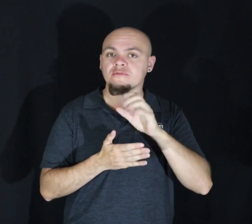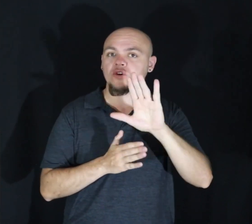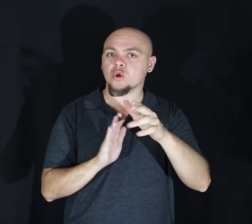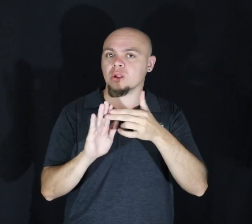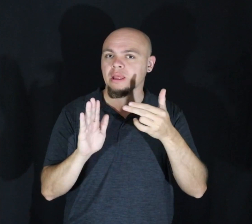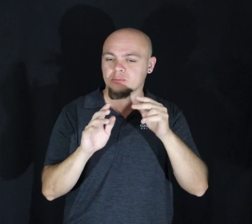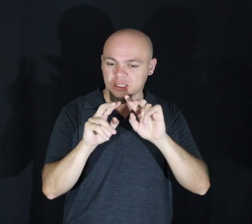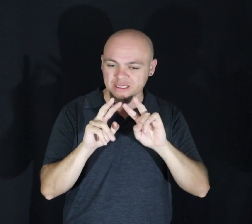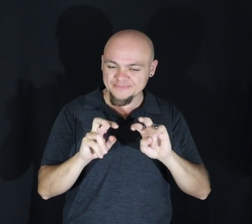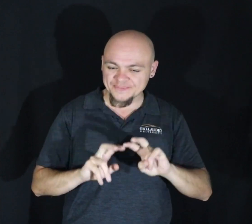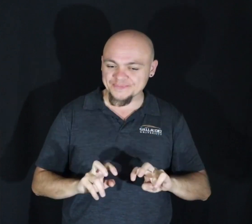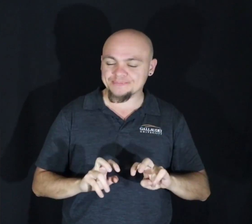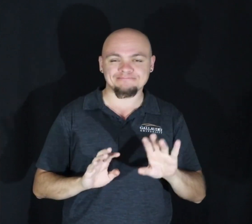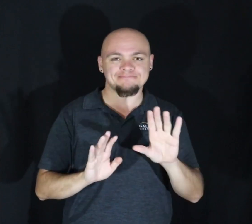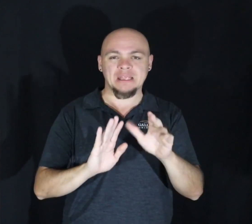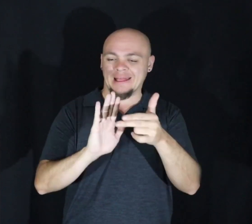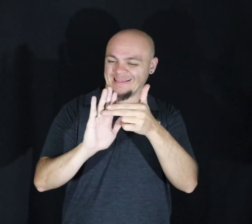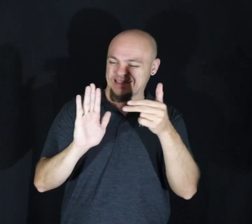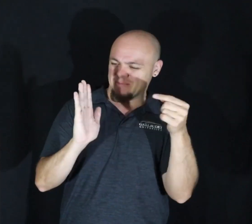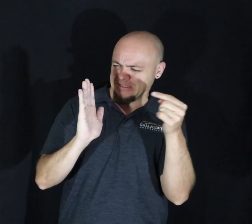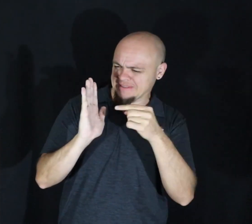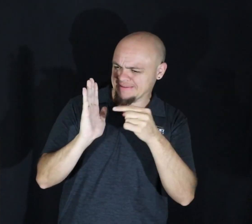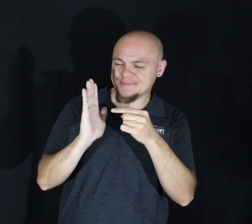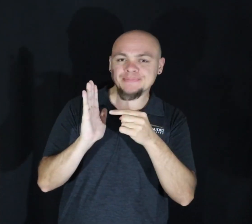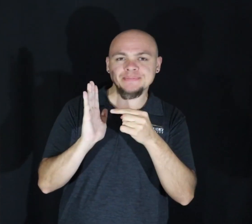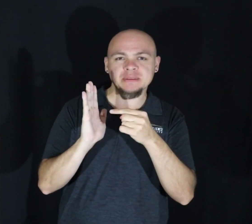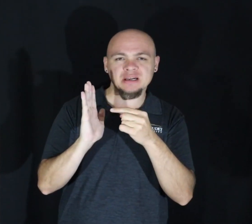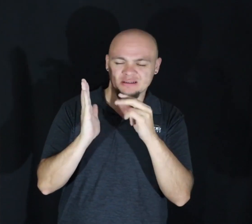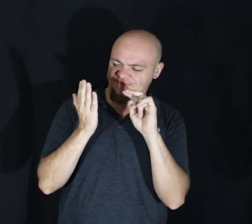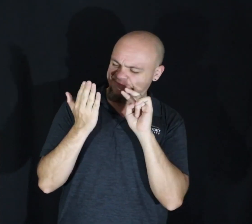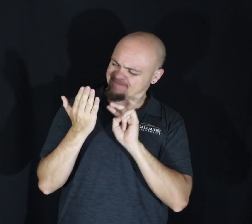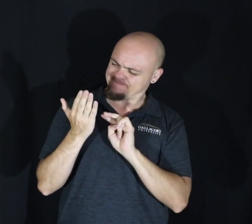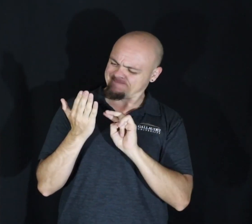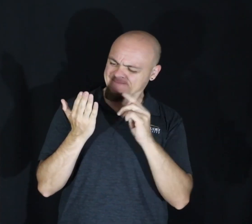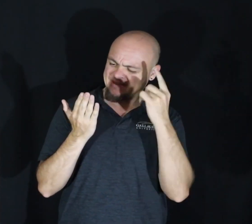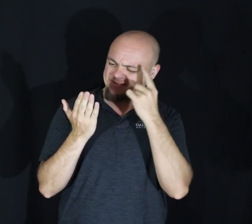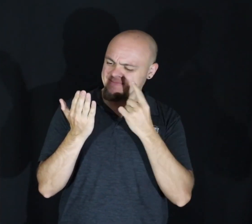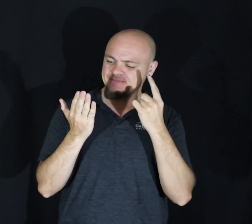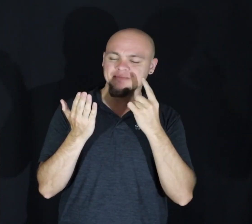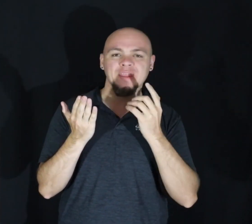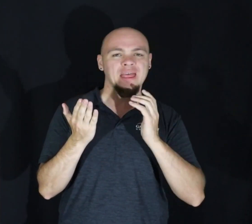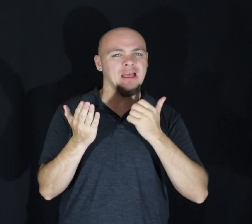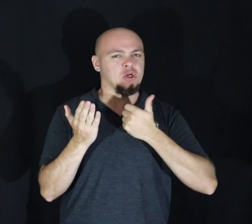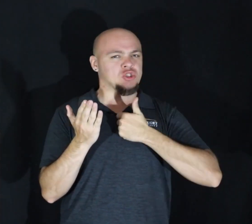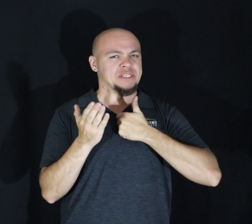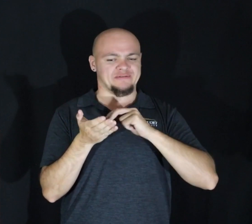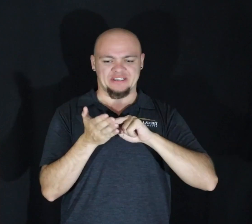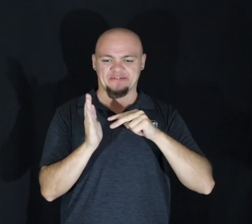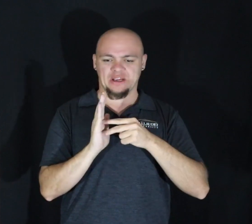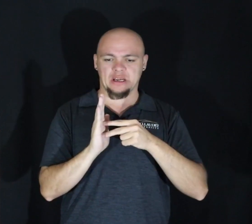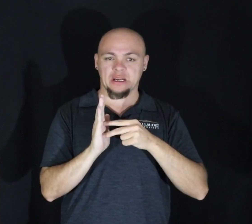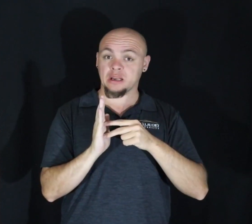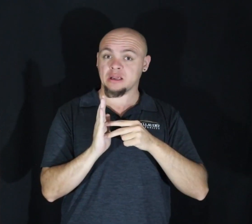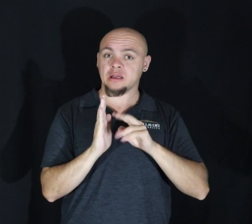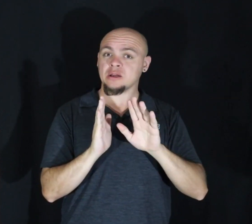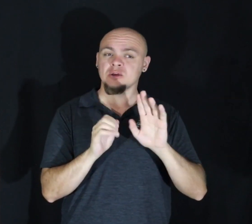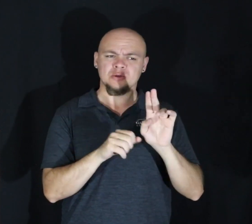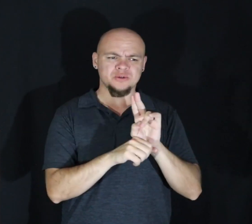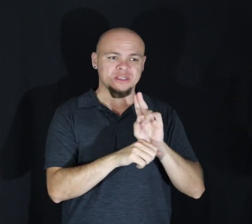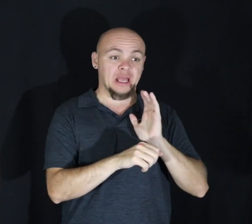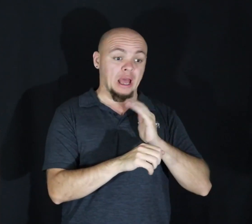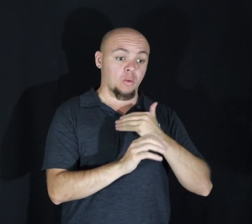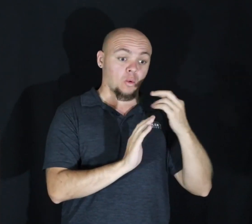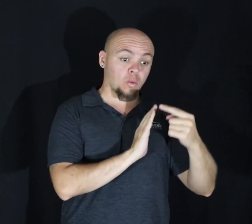When we think about labels, we should really be thinking about how we define ourselves, more than our roles, more than